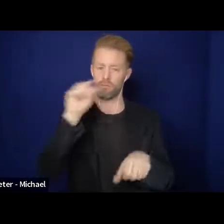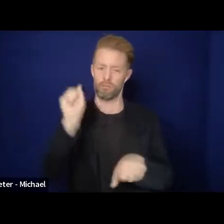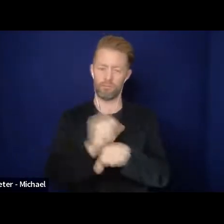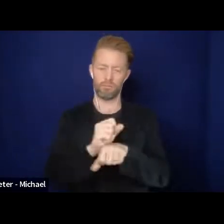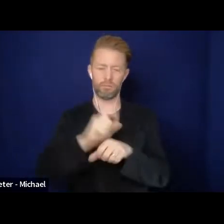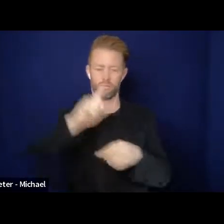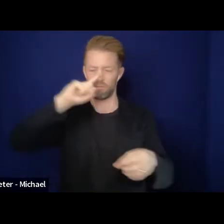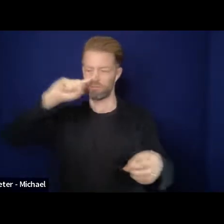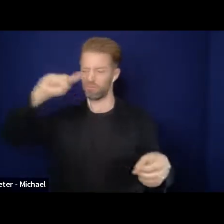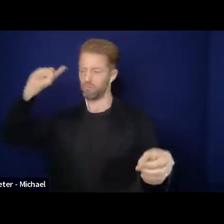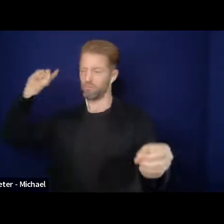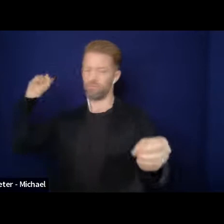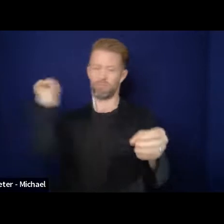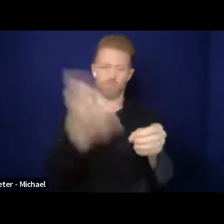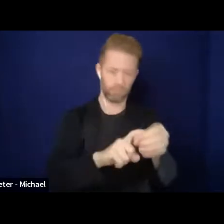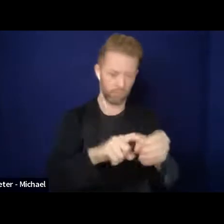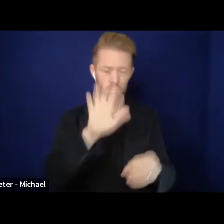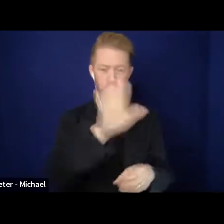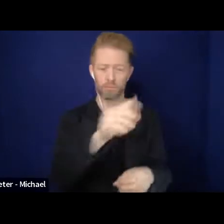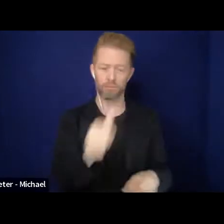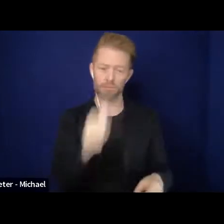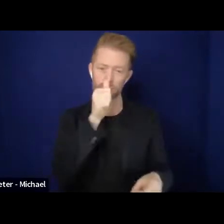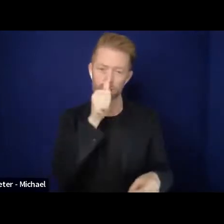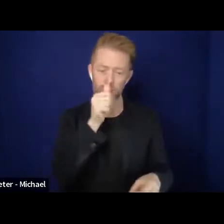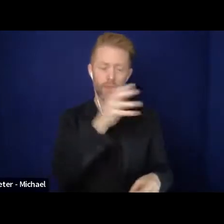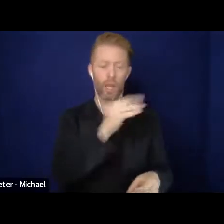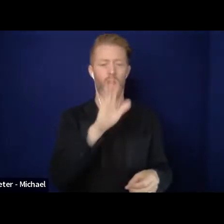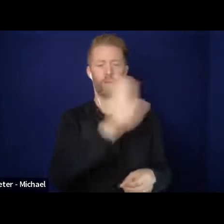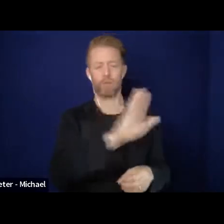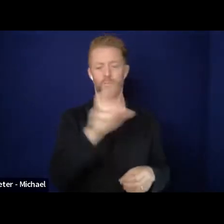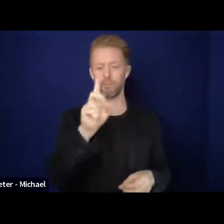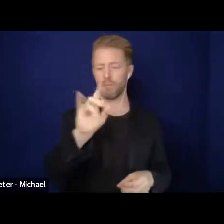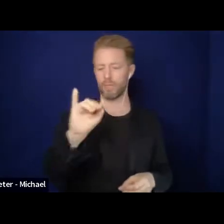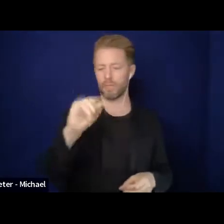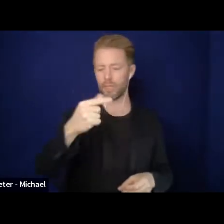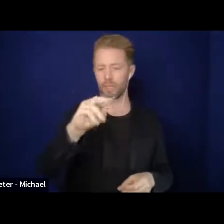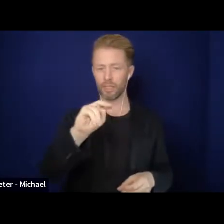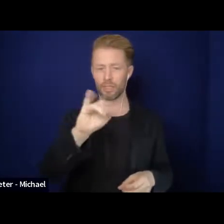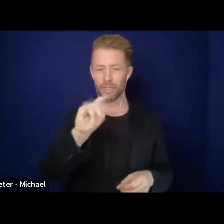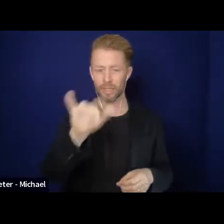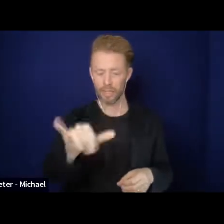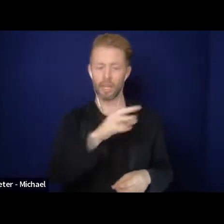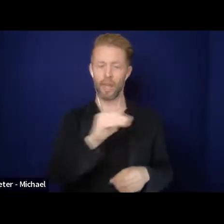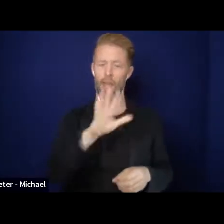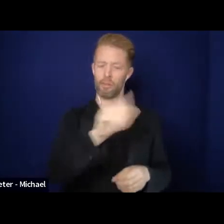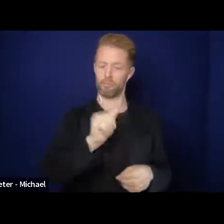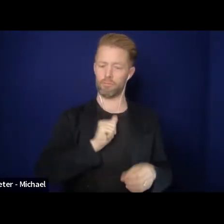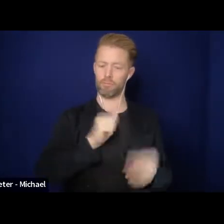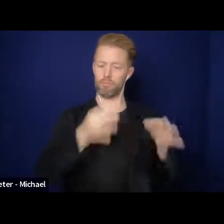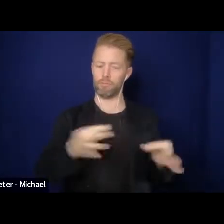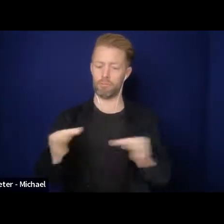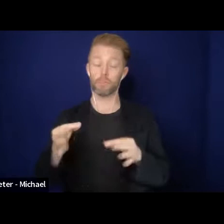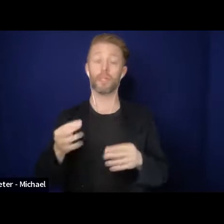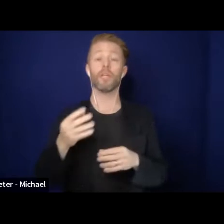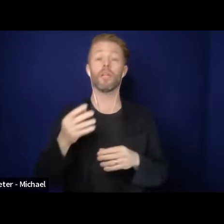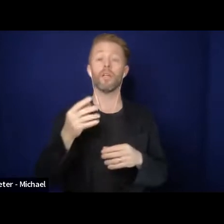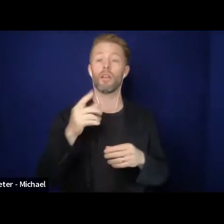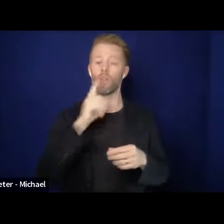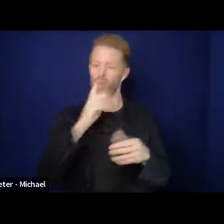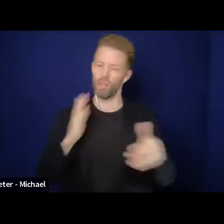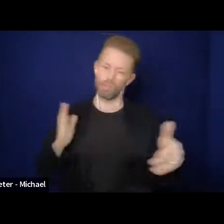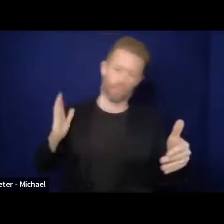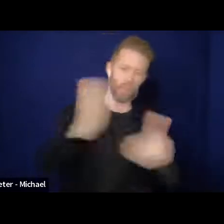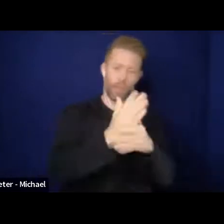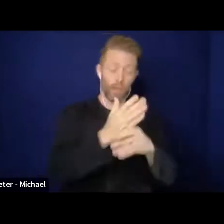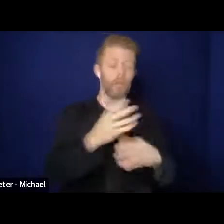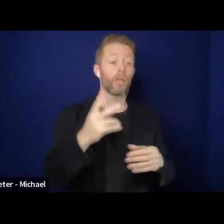the privacy and the dignity and the autonomy of both the people who are receiving care and services